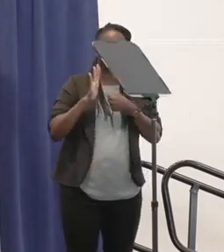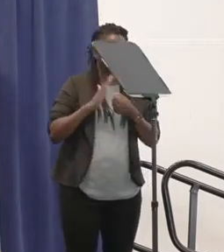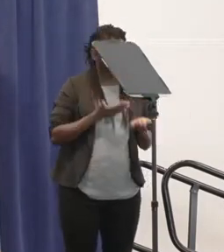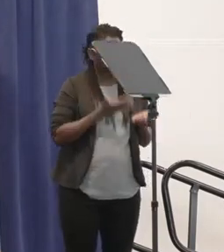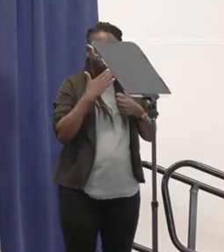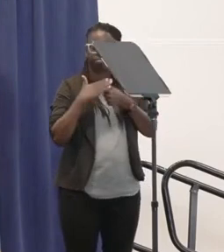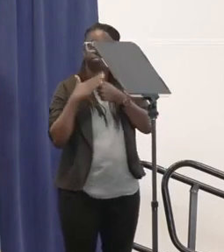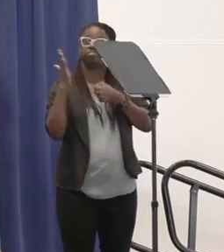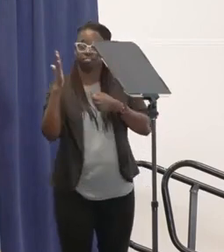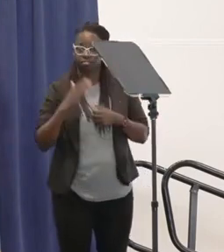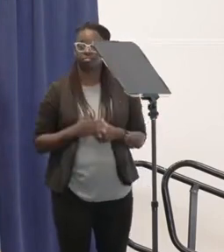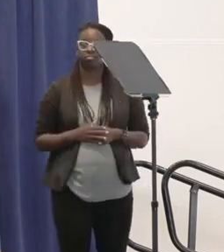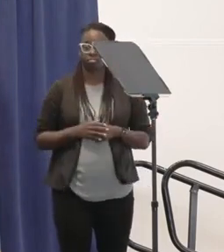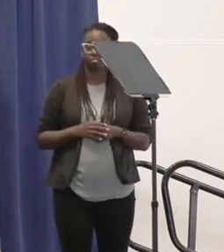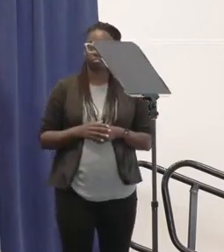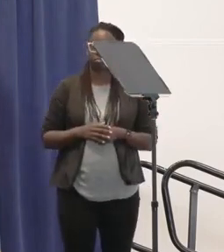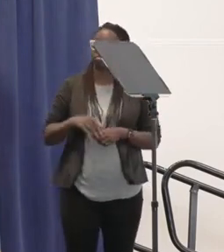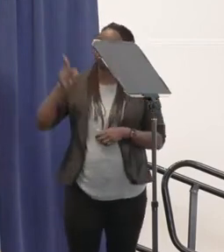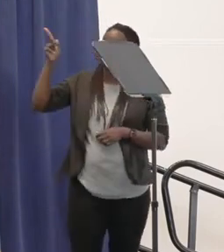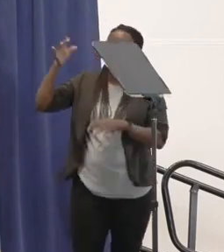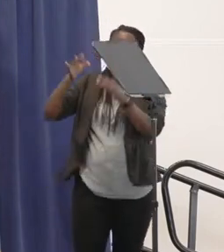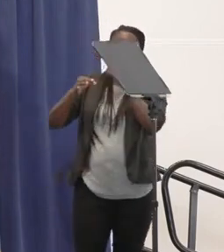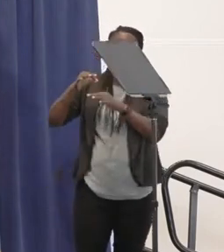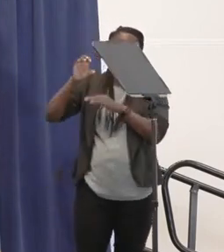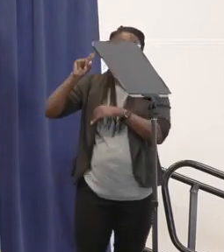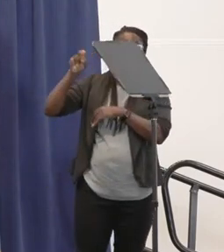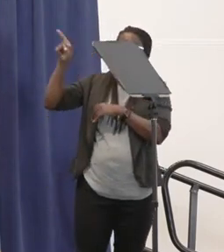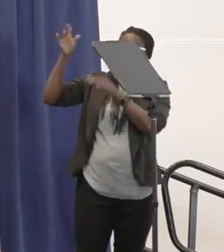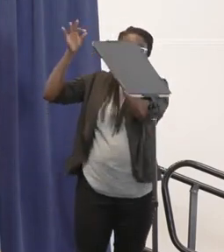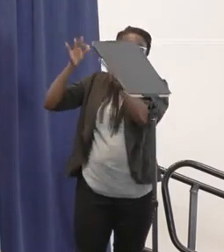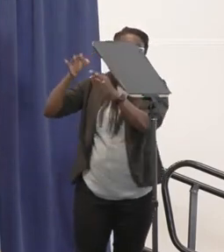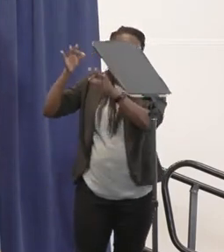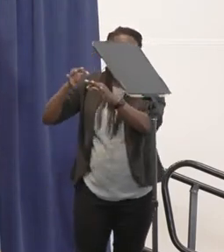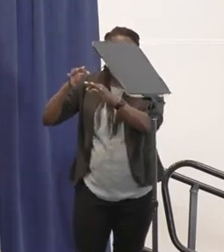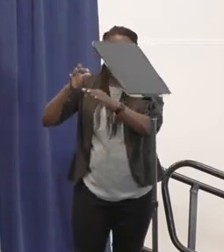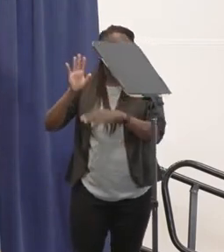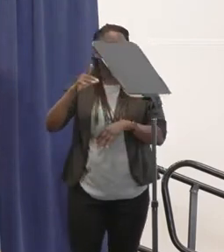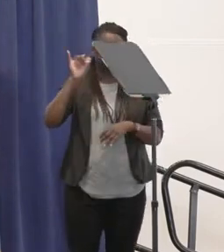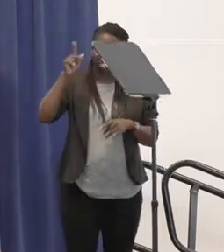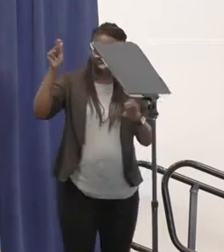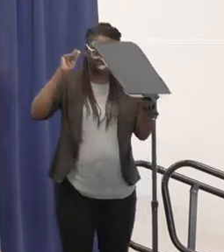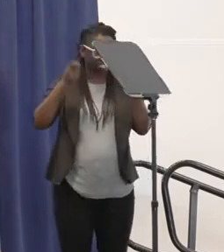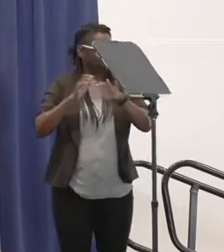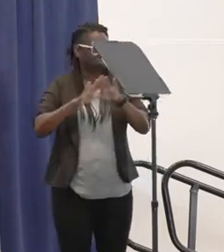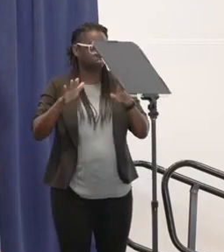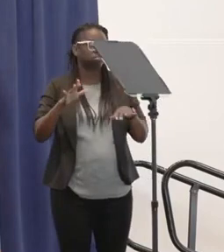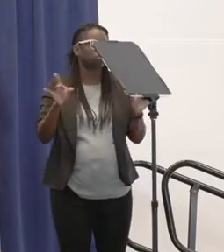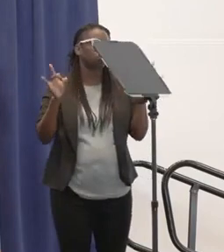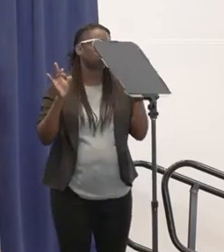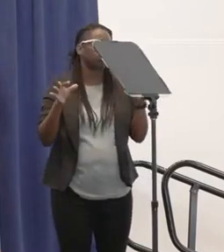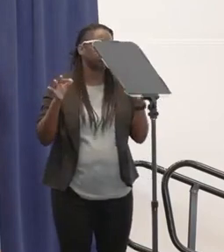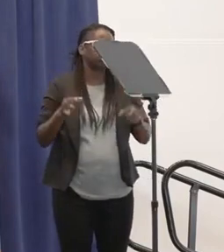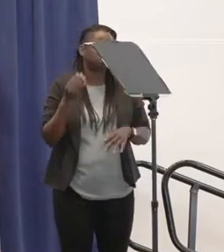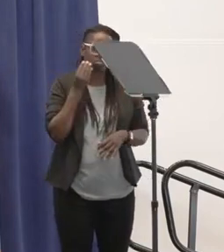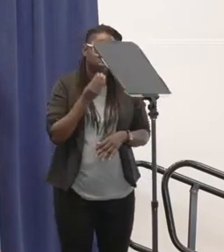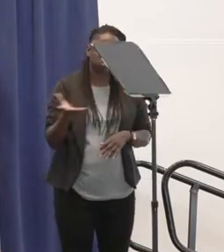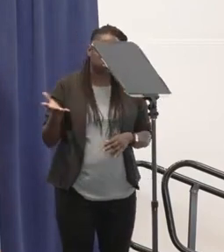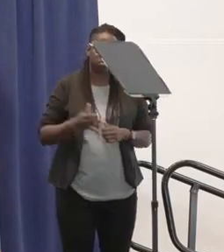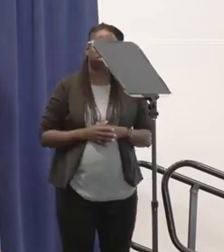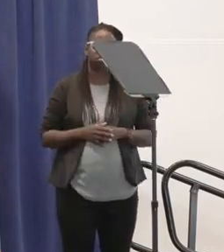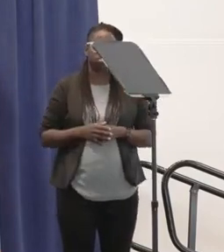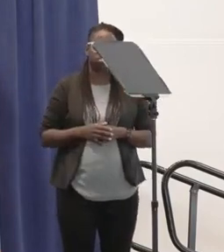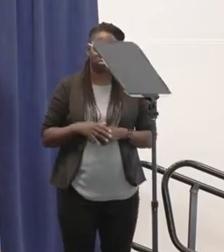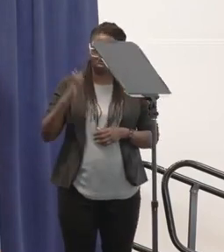was going to be a terrible decision, and it is a terrible decision, we thought about ways to move forward. It's why